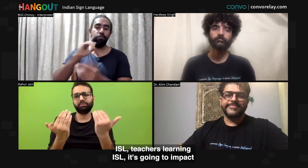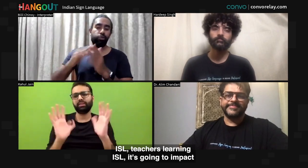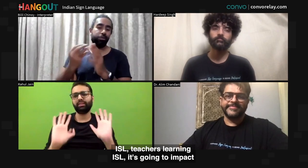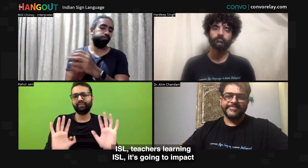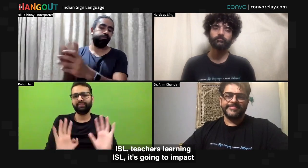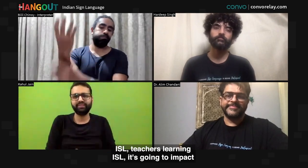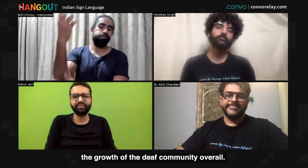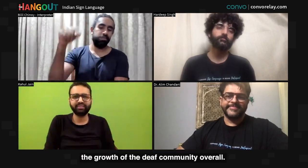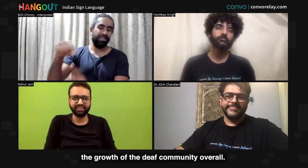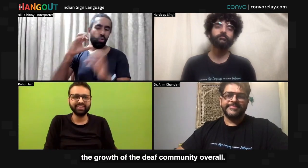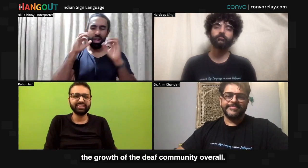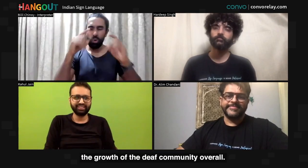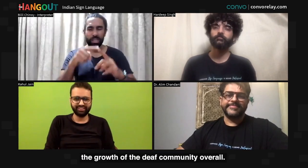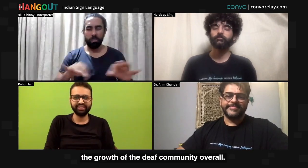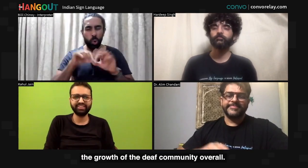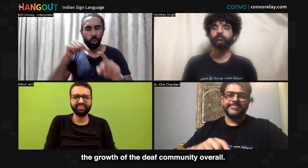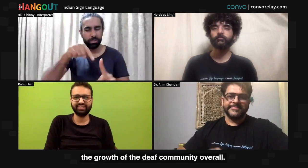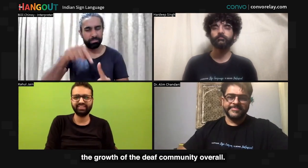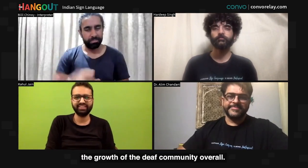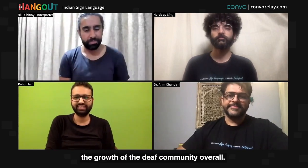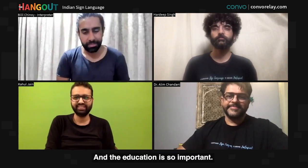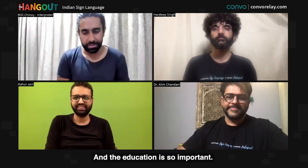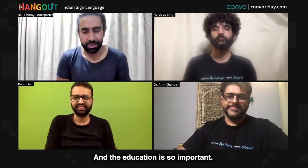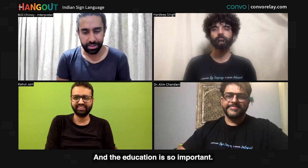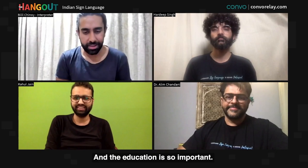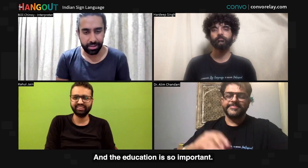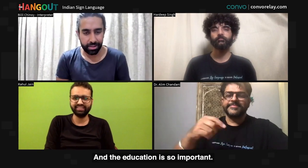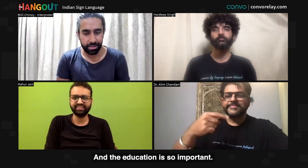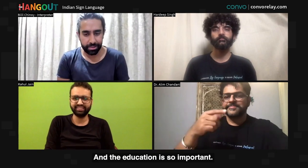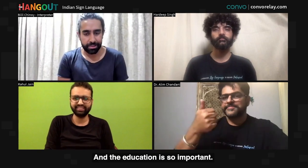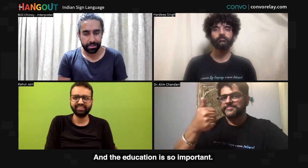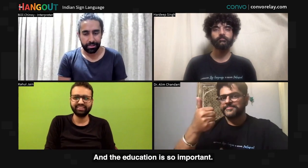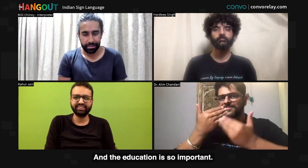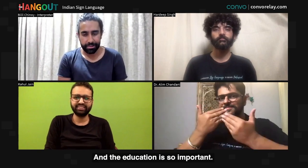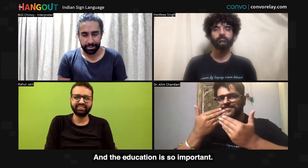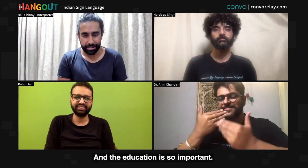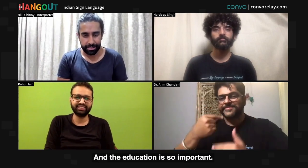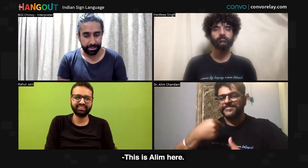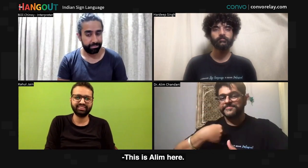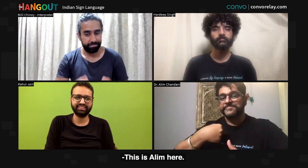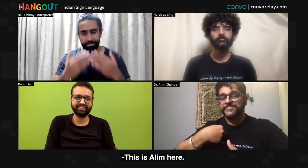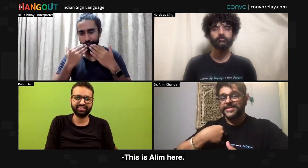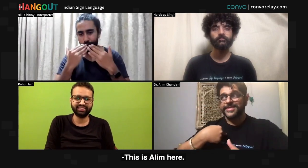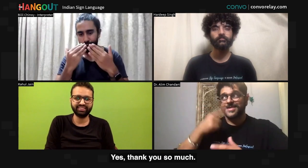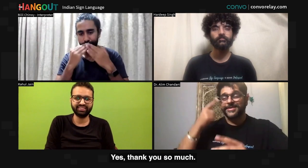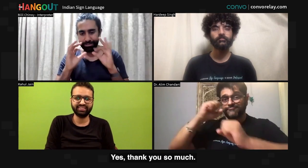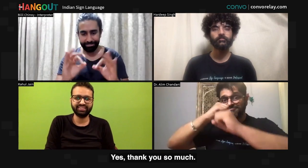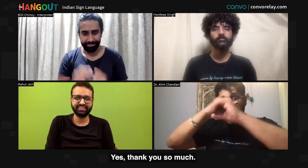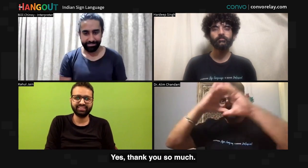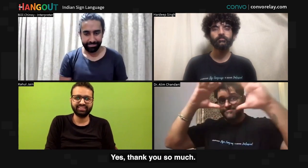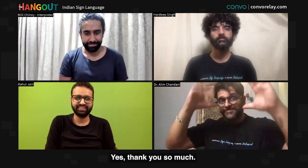it's going to impact the growth of the deaf community overall. And the education is so important. and this is Aleem here. Yes. Thank you so much.